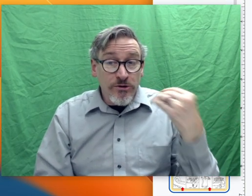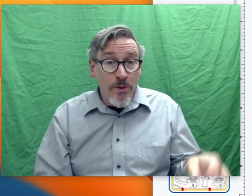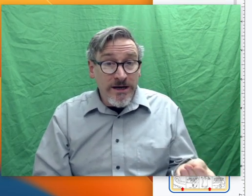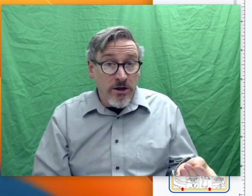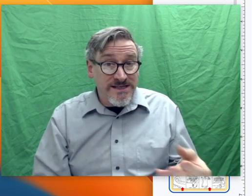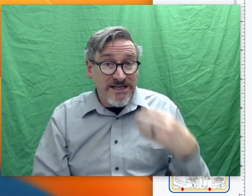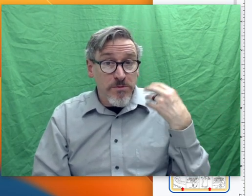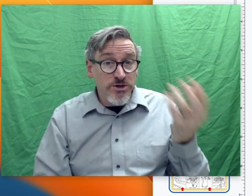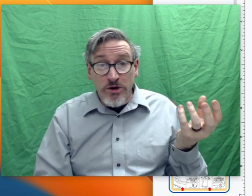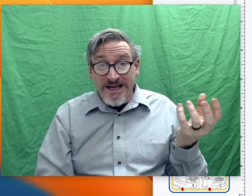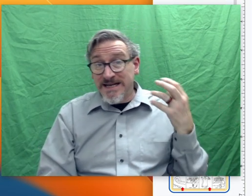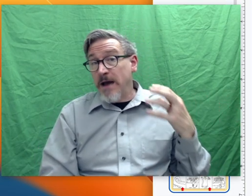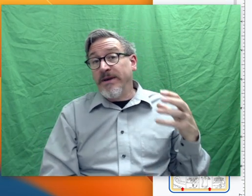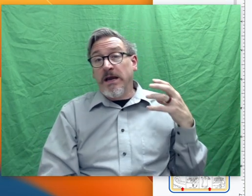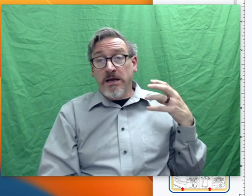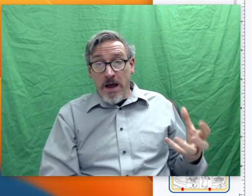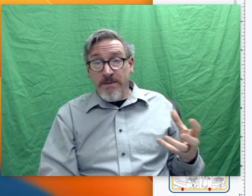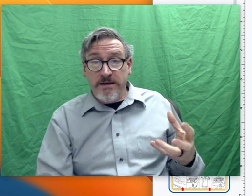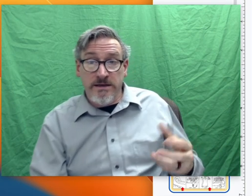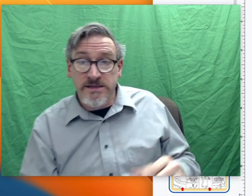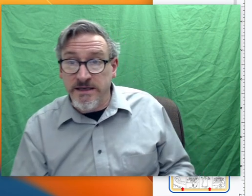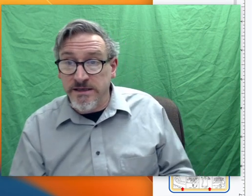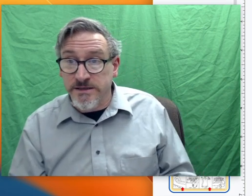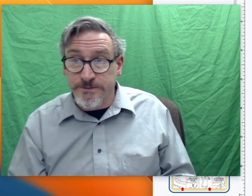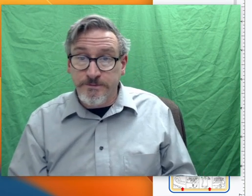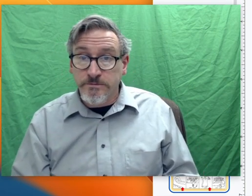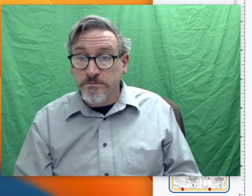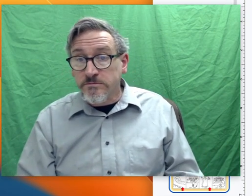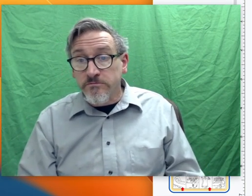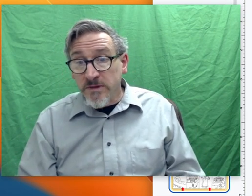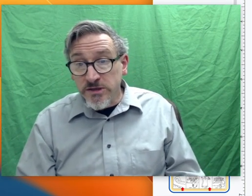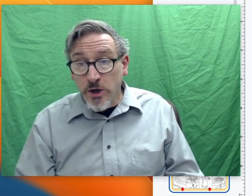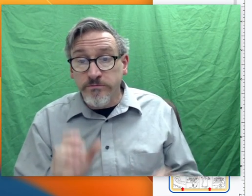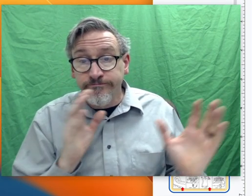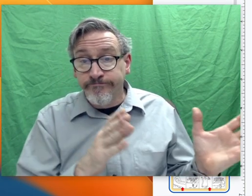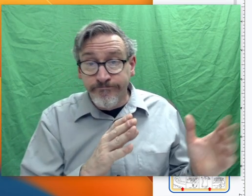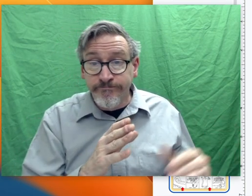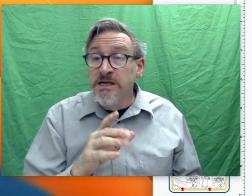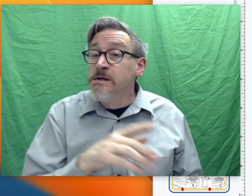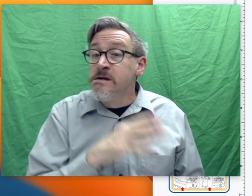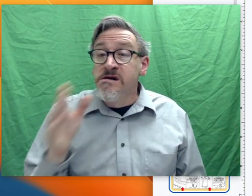So without the when clause, it's much more like a topic comment sentence. So